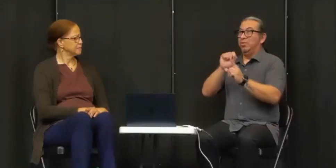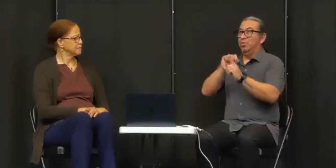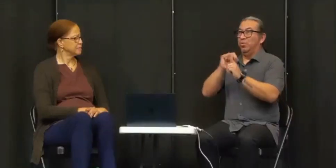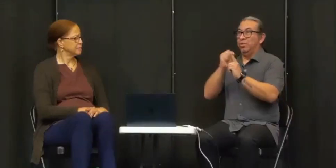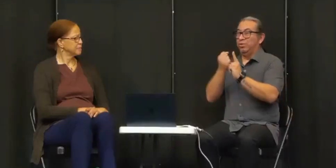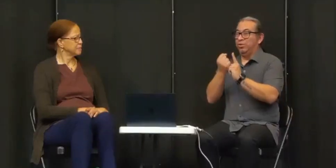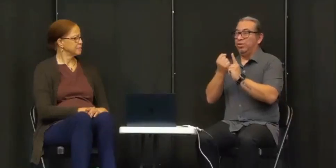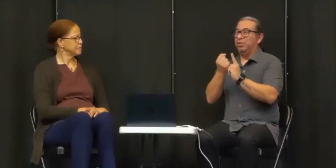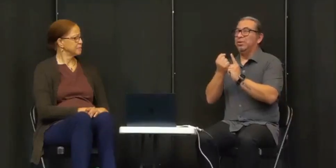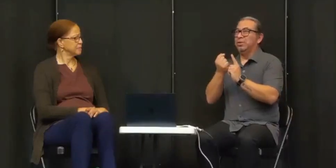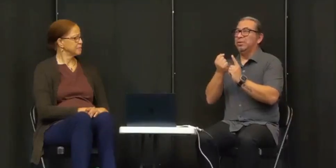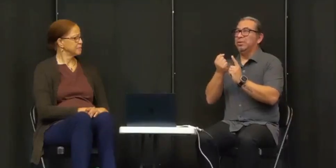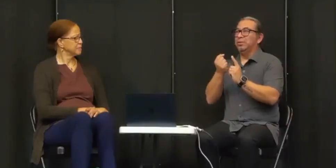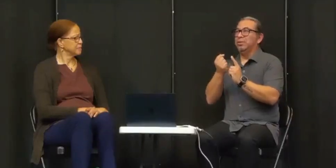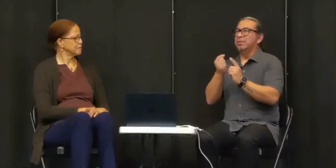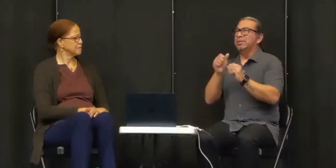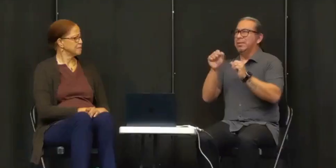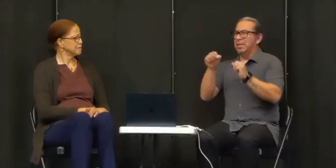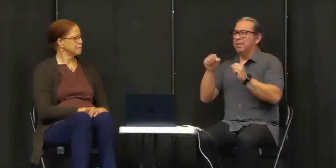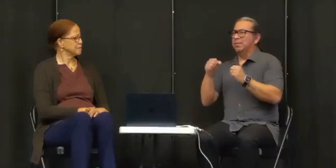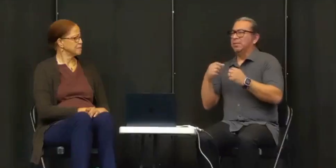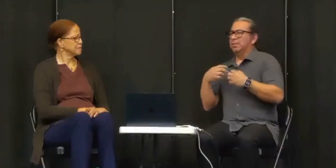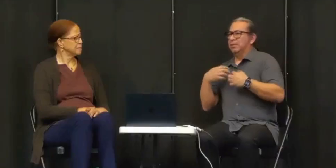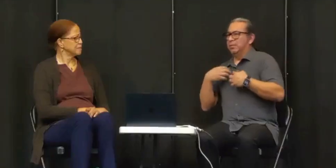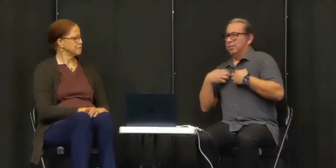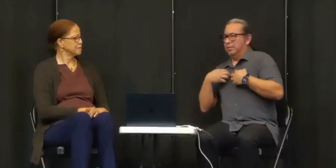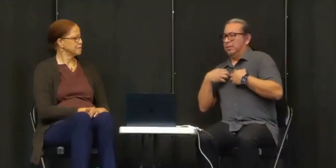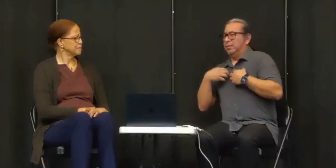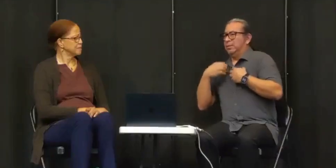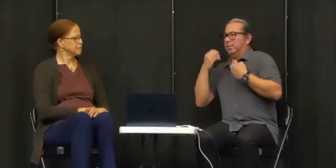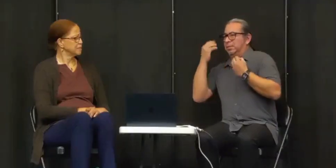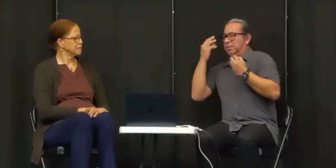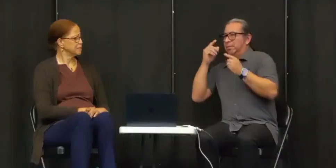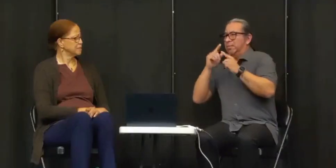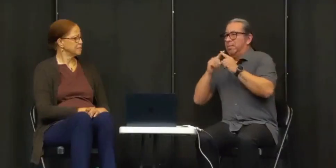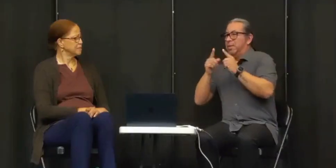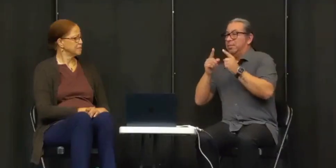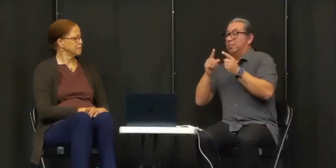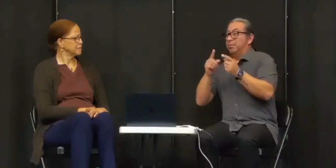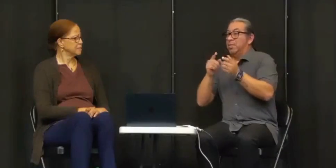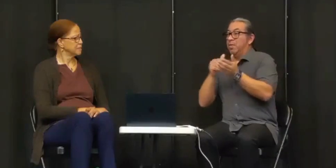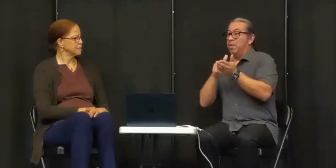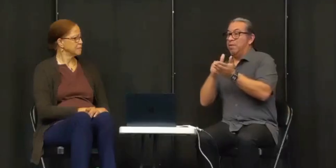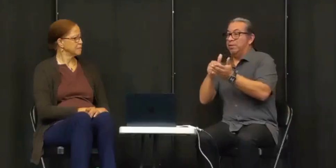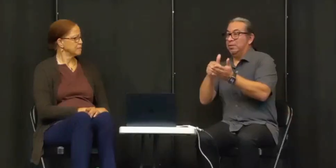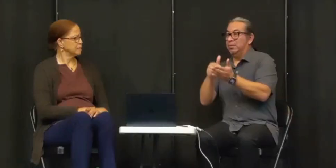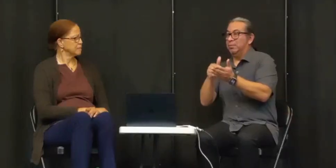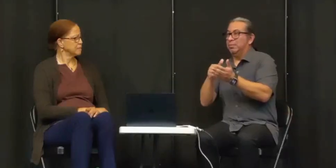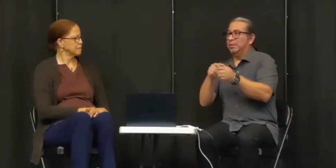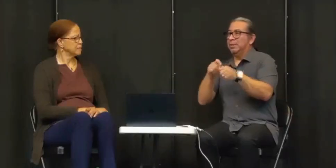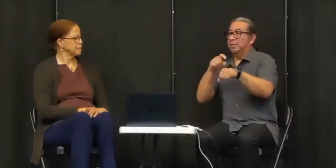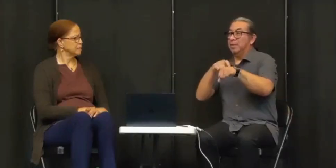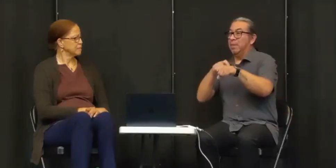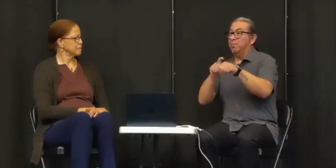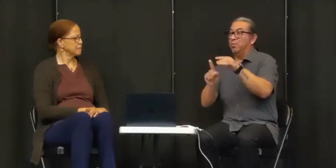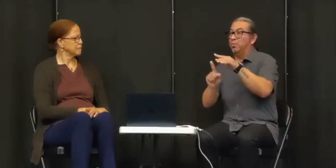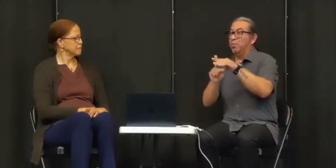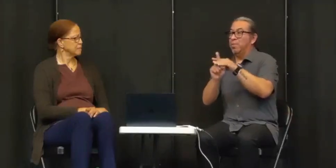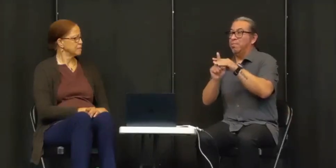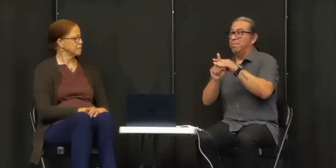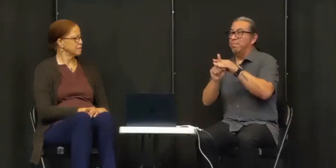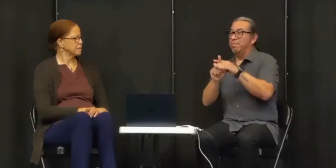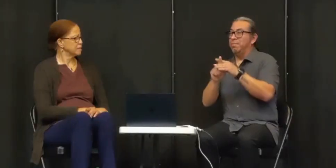what we experience in those situations, yeah, they're emotional, they're thought-provoking, but